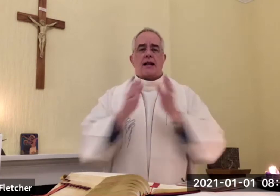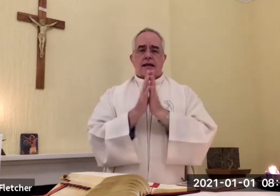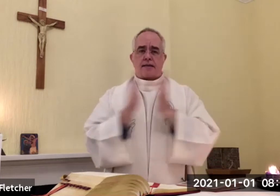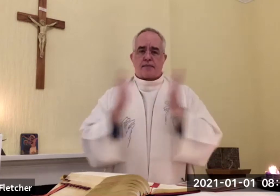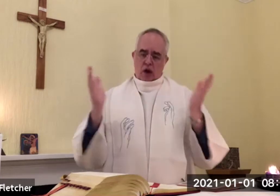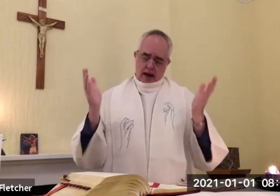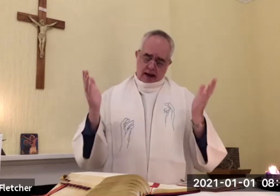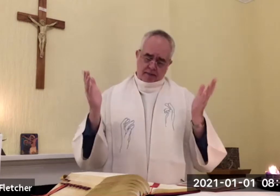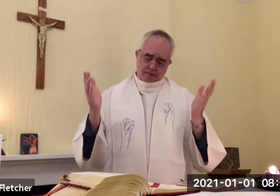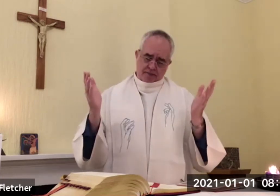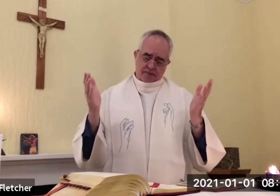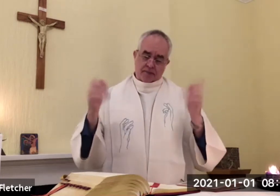Let us pray.